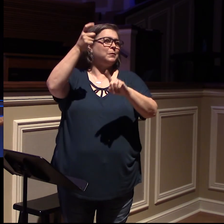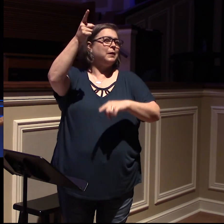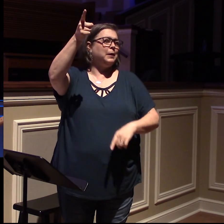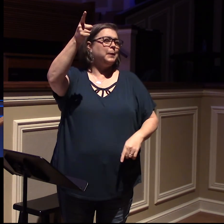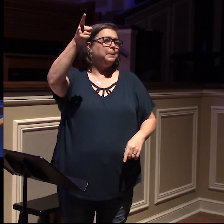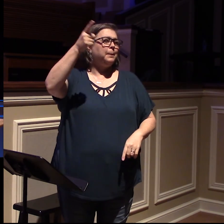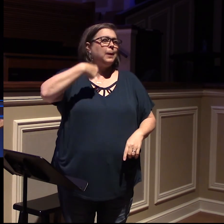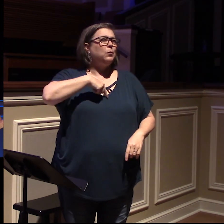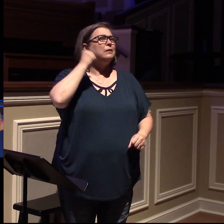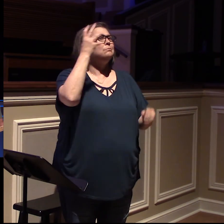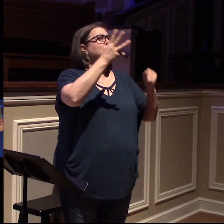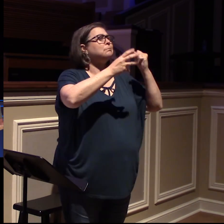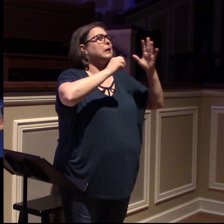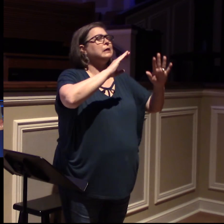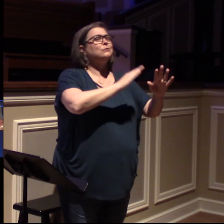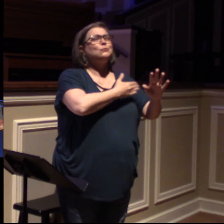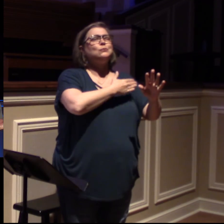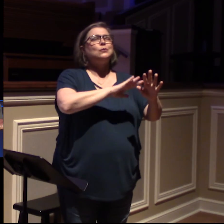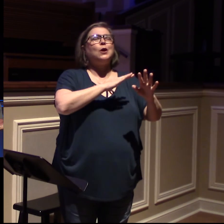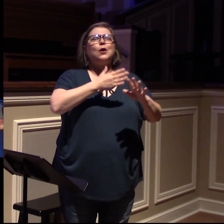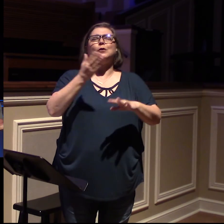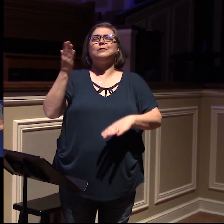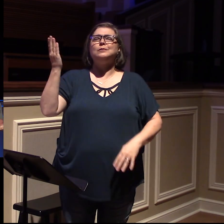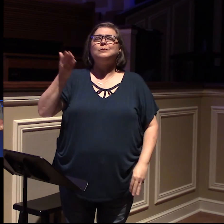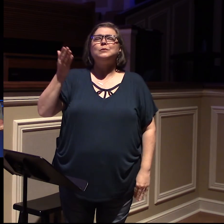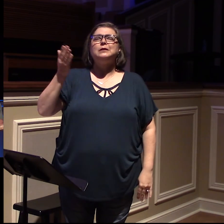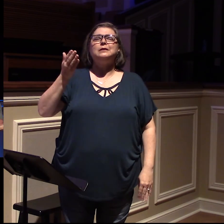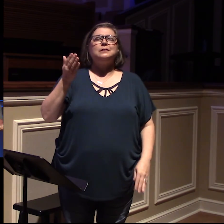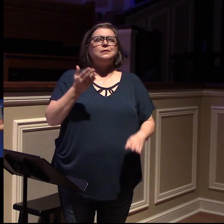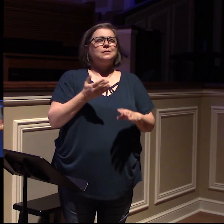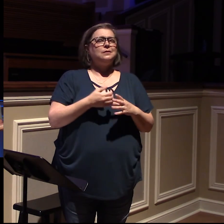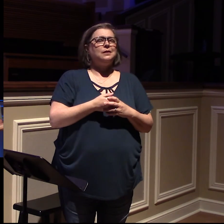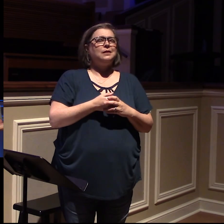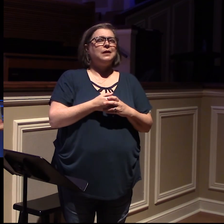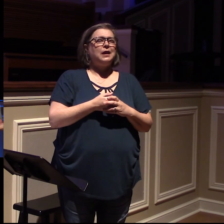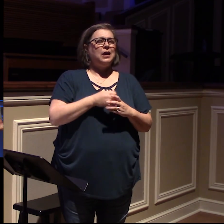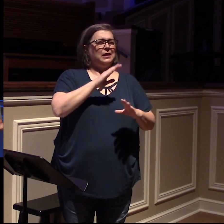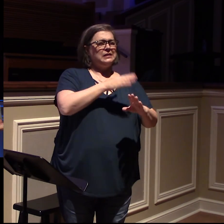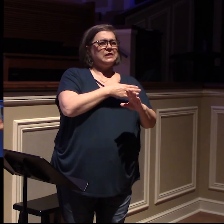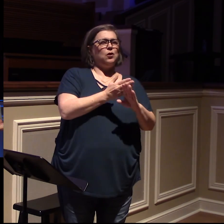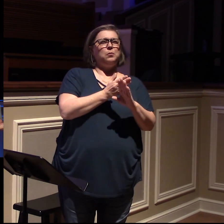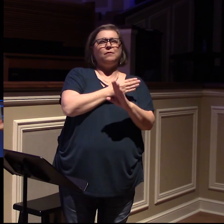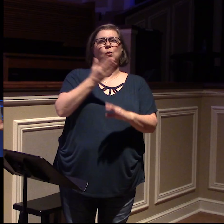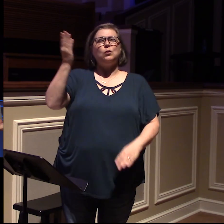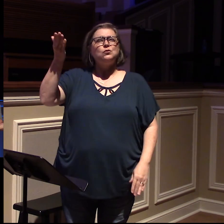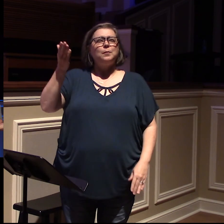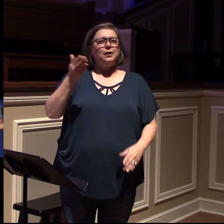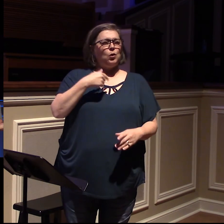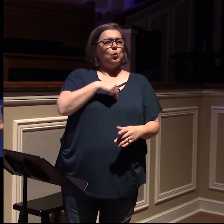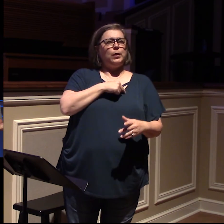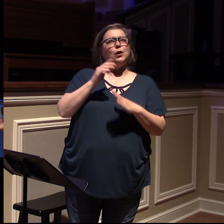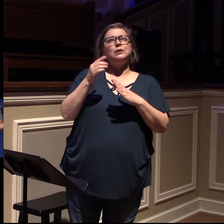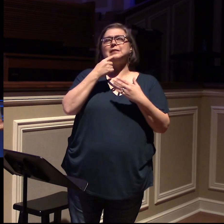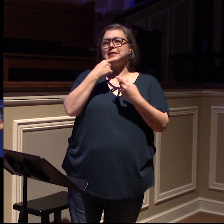in worship before I preached was an acknowledgement that we want to hear what the Spirit has to say to